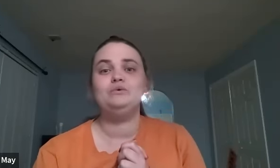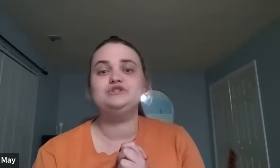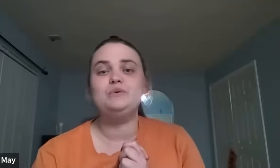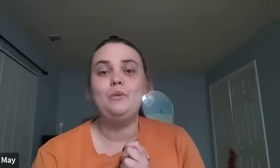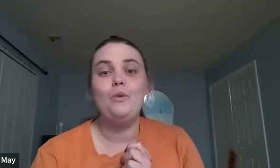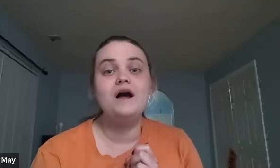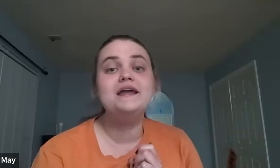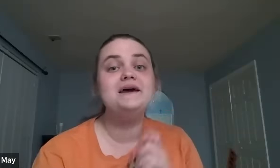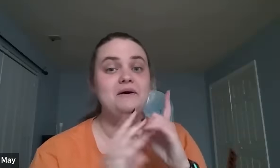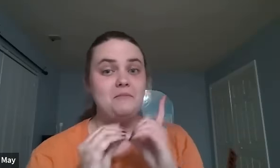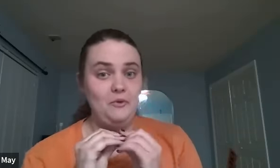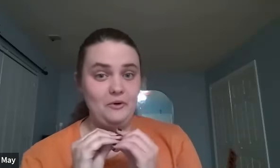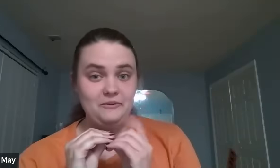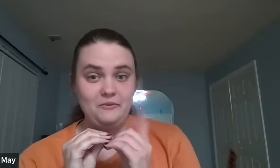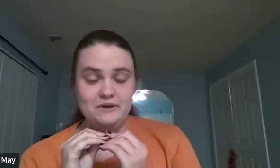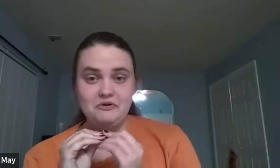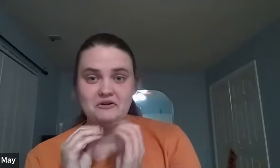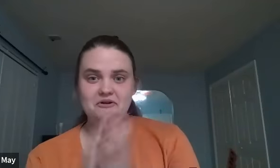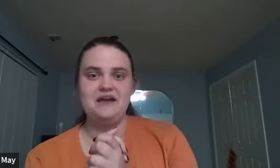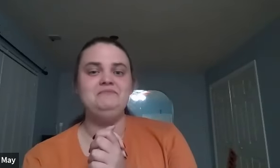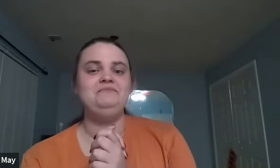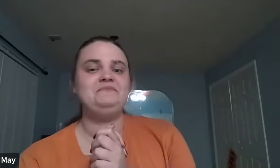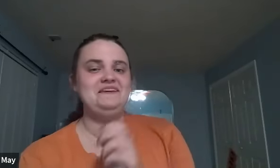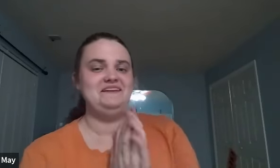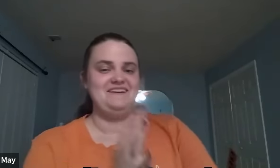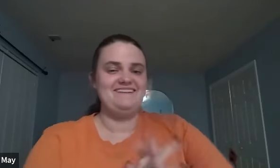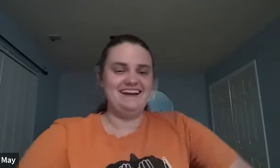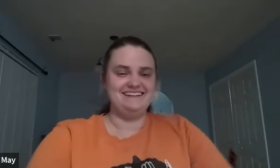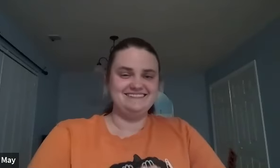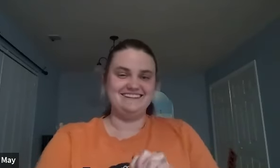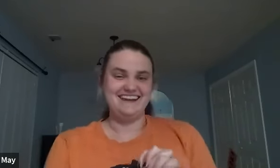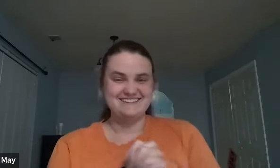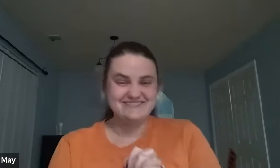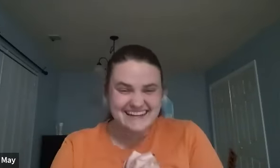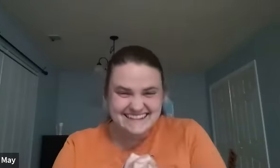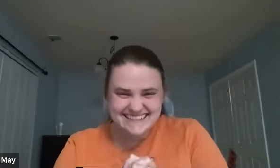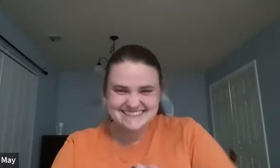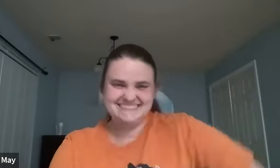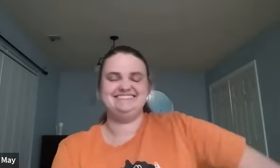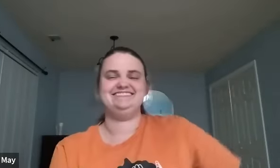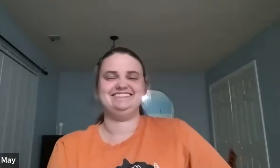do one more, okay? All right, you guys ready? All right.